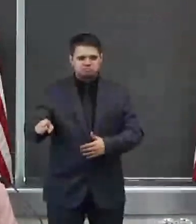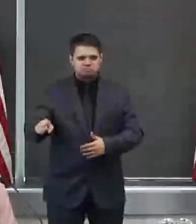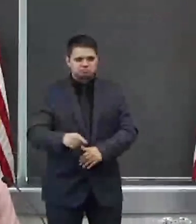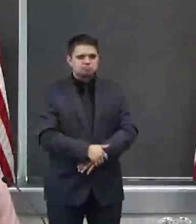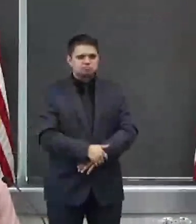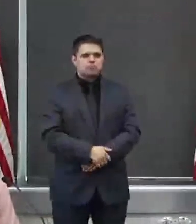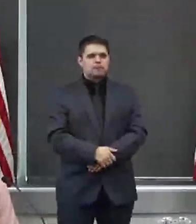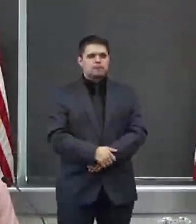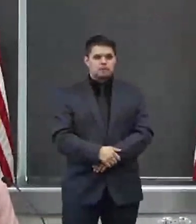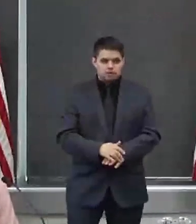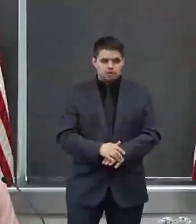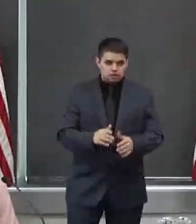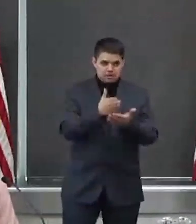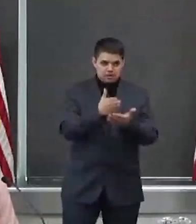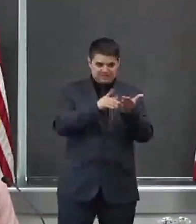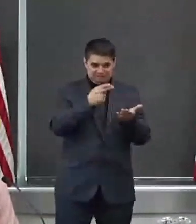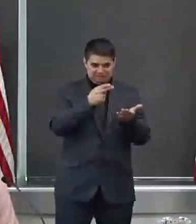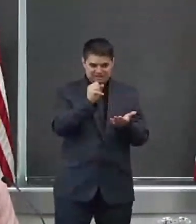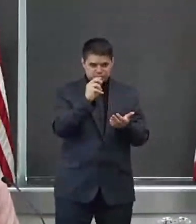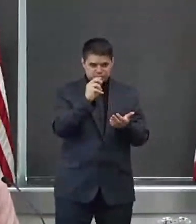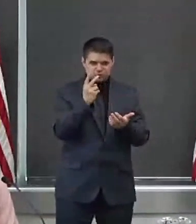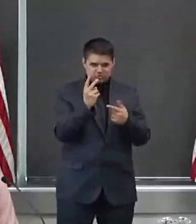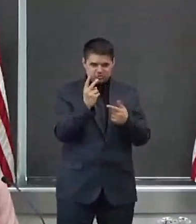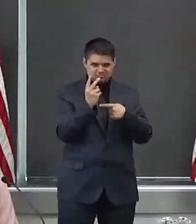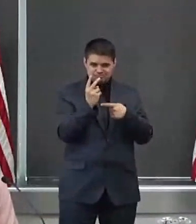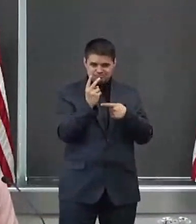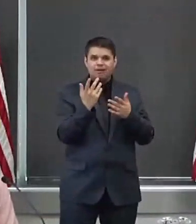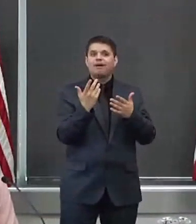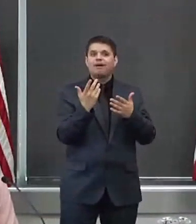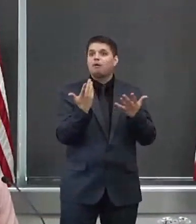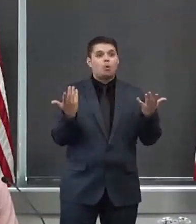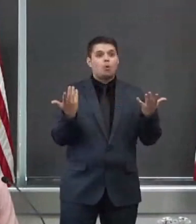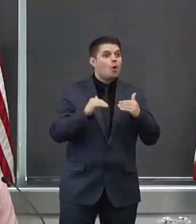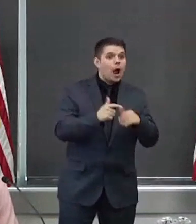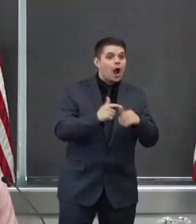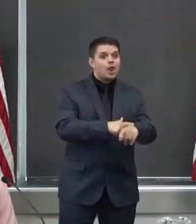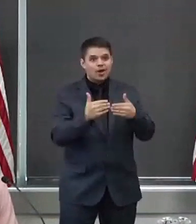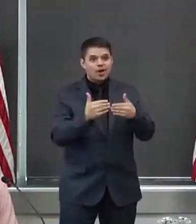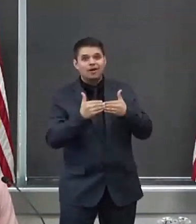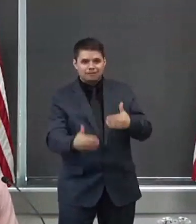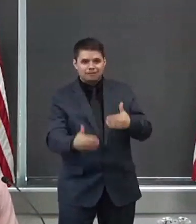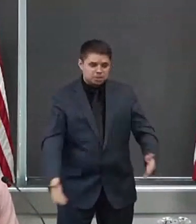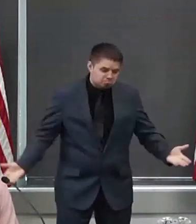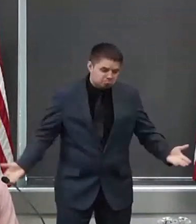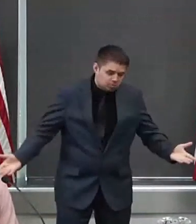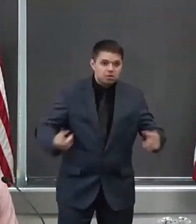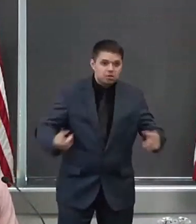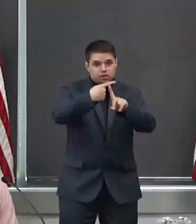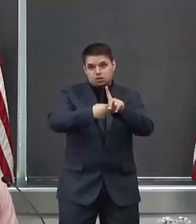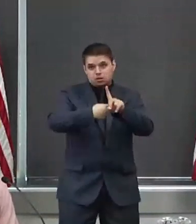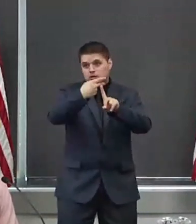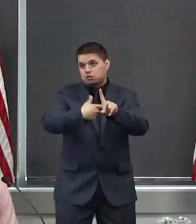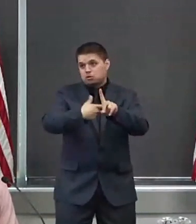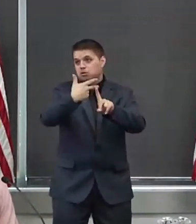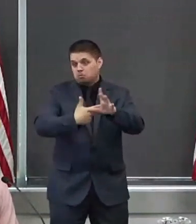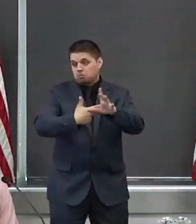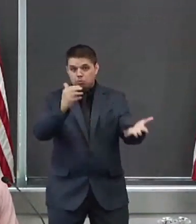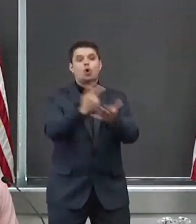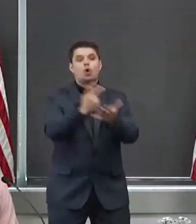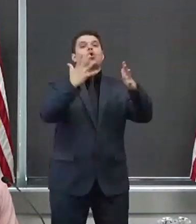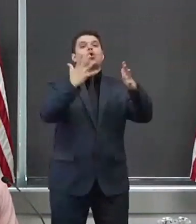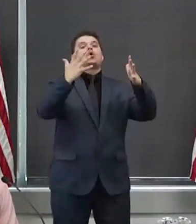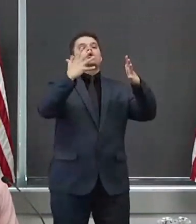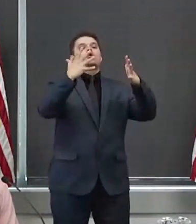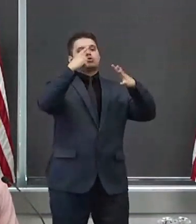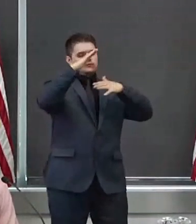we're going to live for the next several months. This will likely carry us through the summer, perhaps into the fall, as we look for those effective treatments